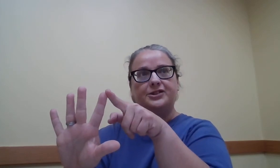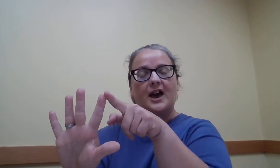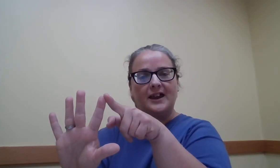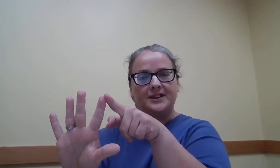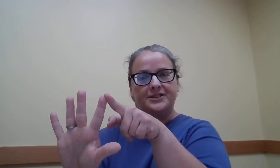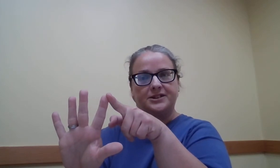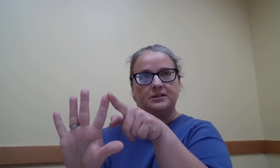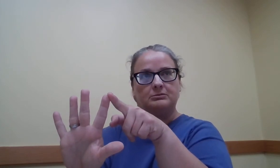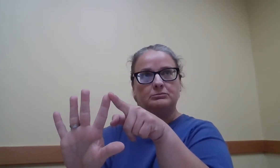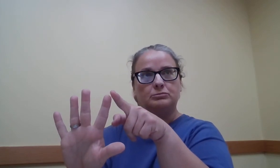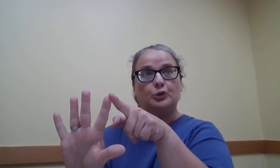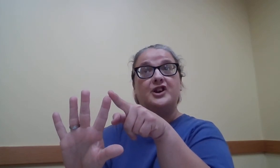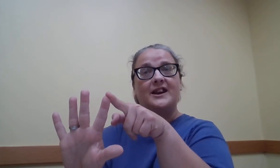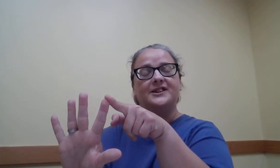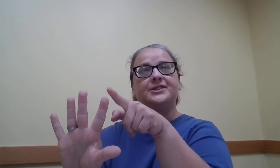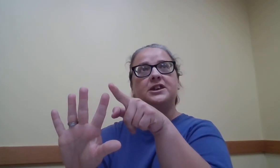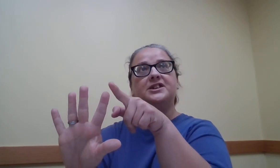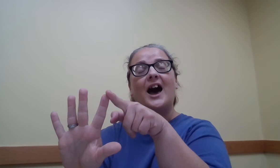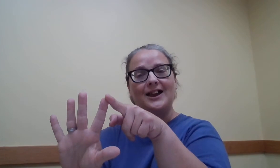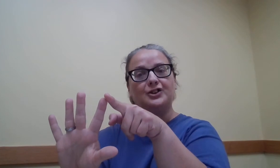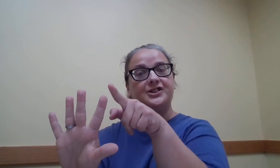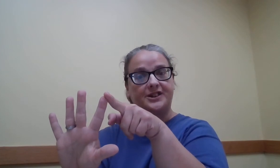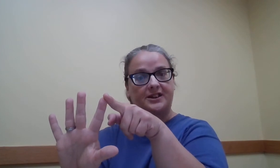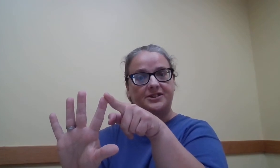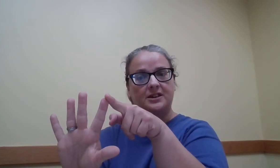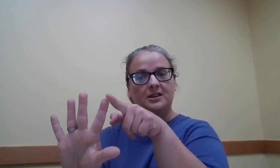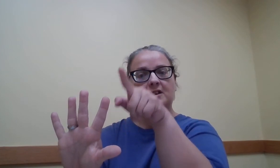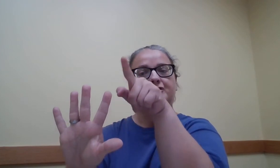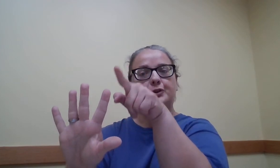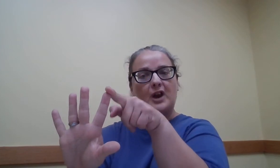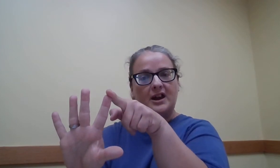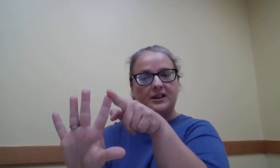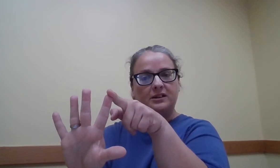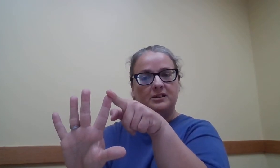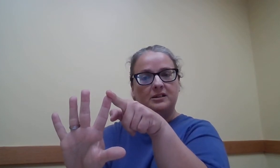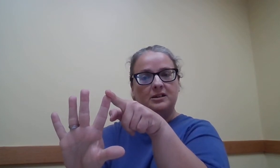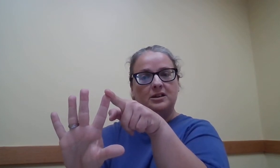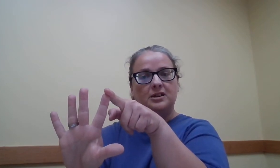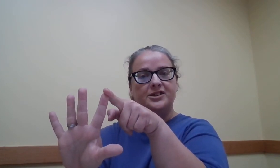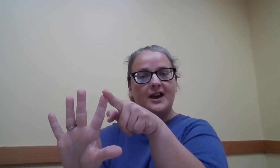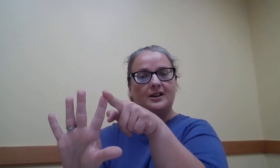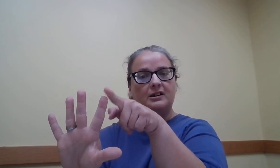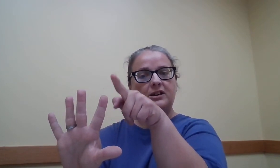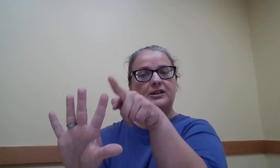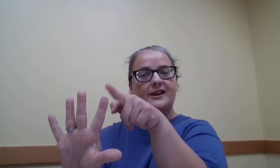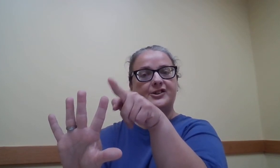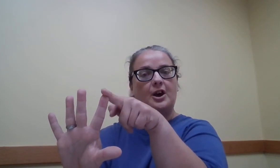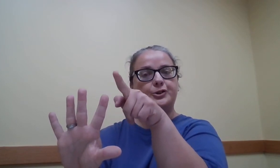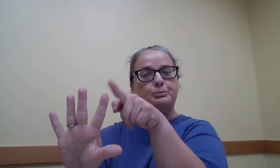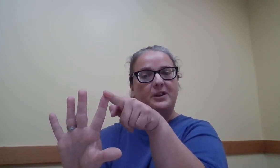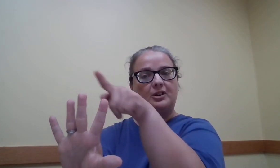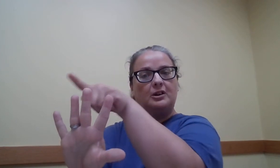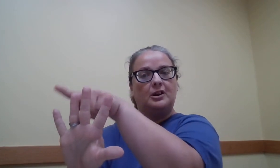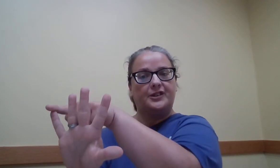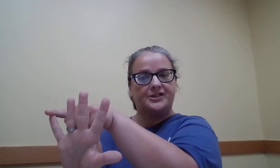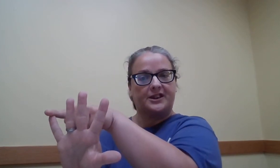the highest. 9 is higher than 6. So 9 is higher. 9 is also bigger than